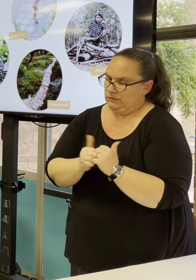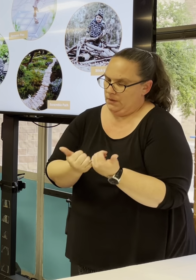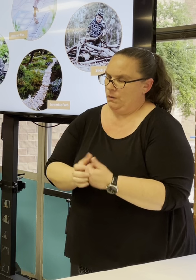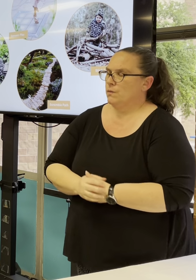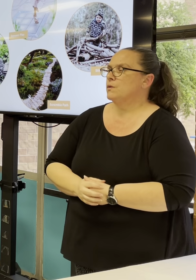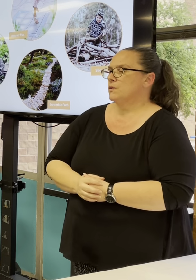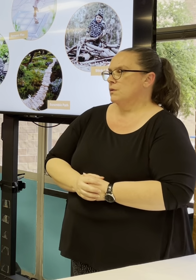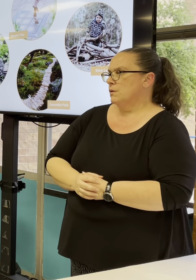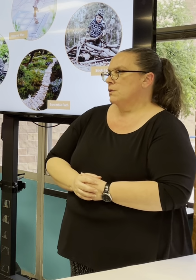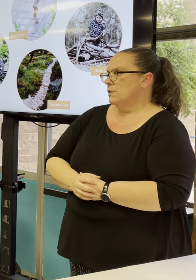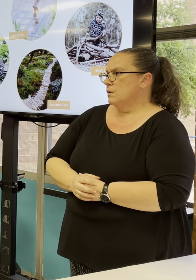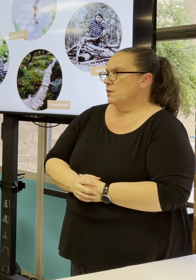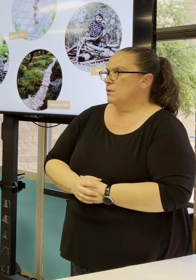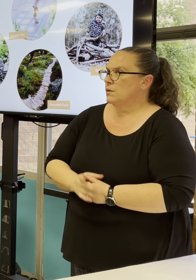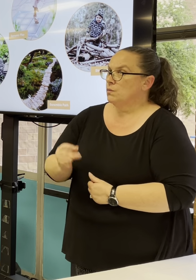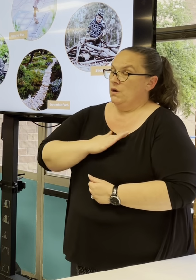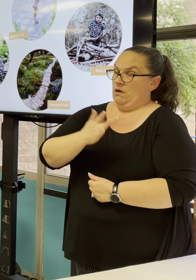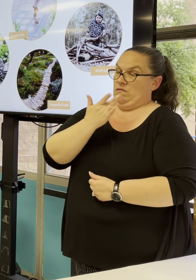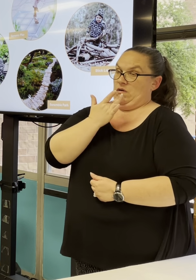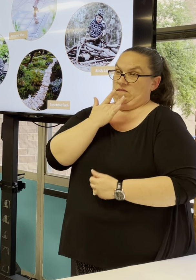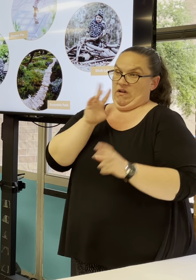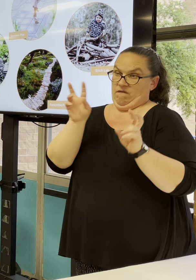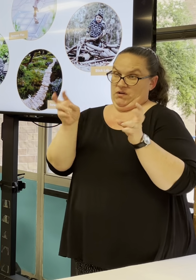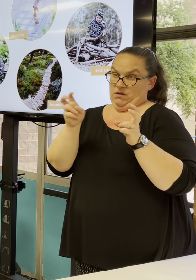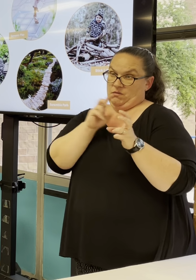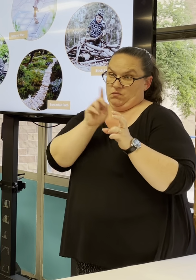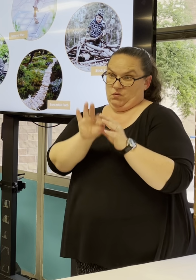So one of our favorite topics, and it's so important,